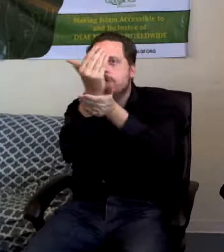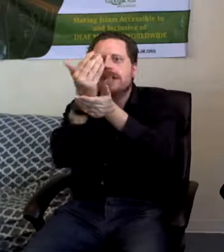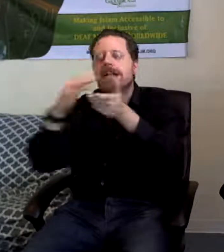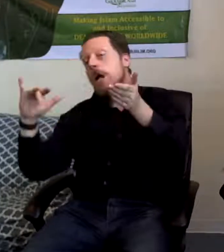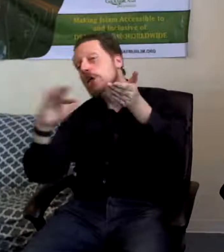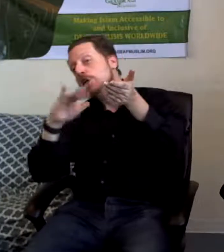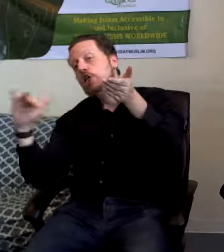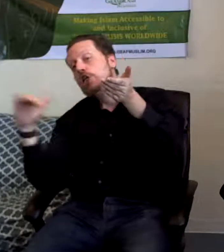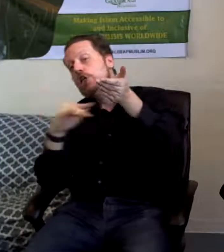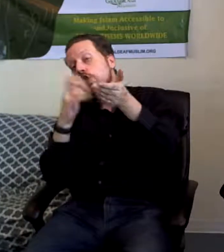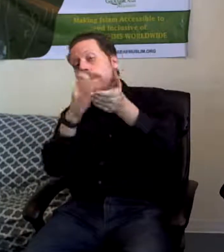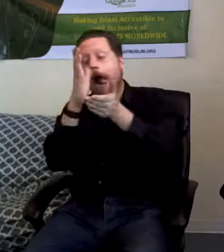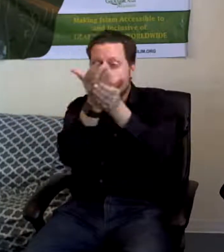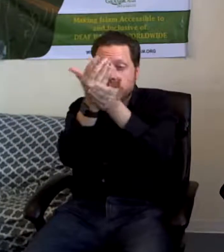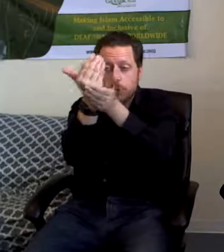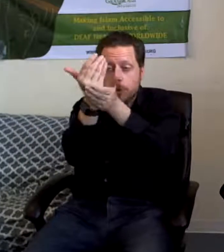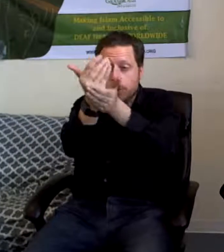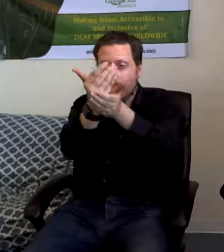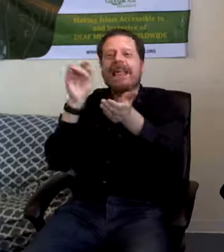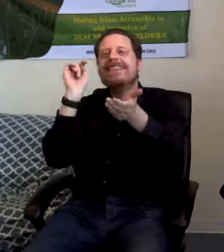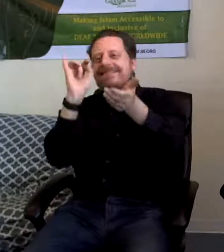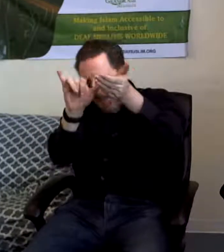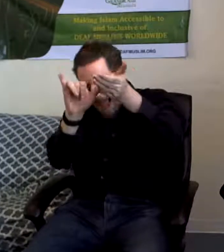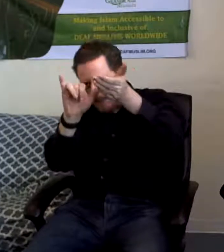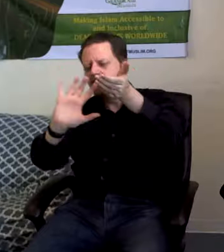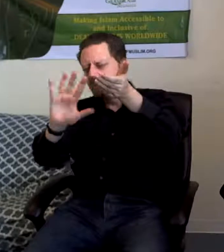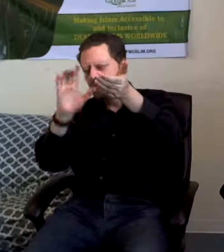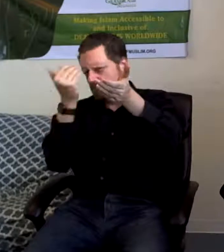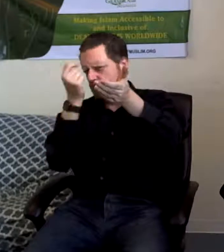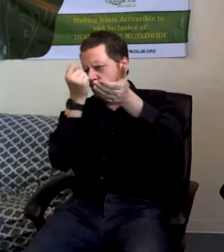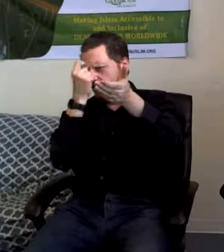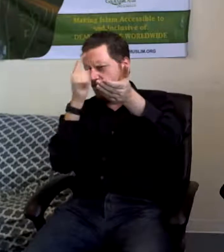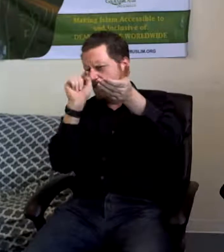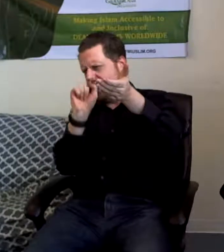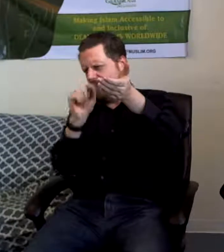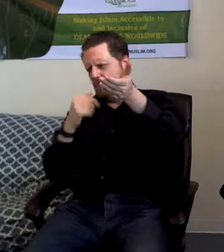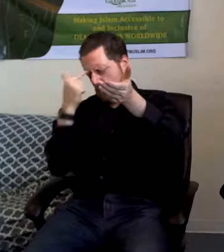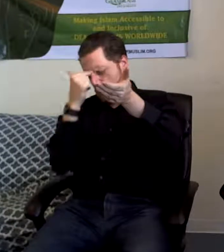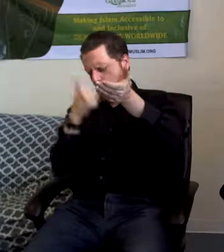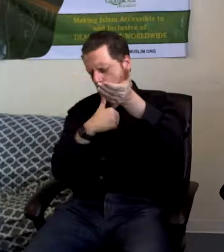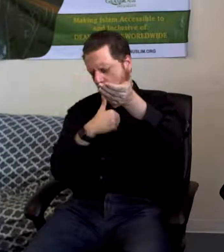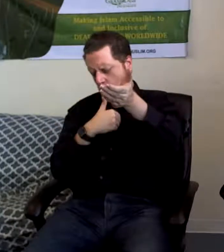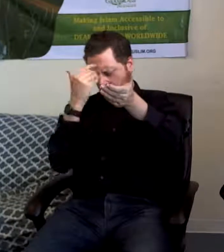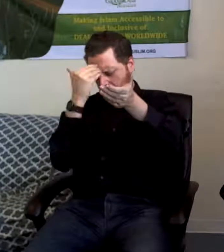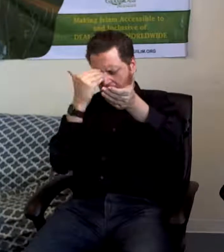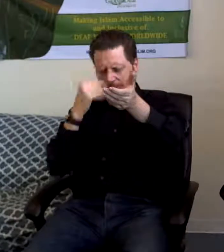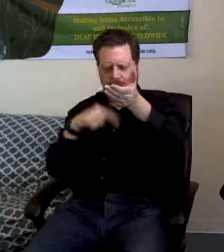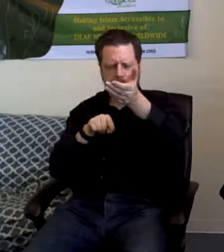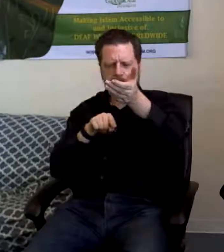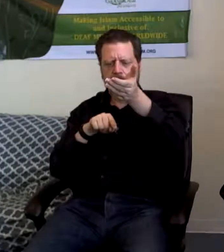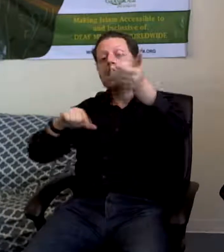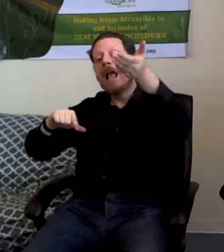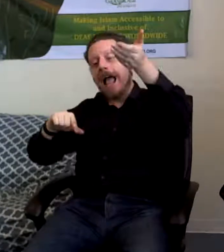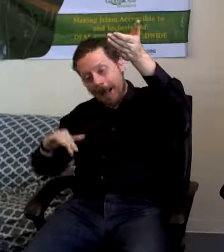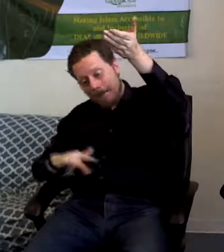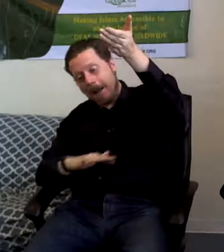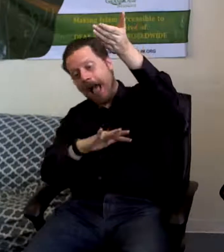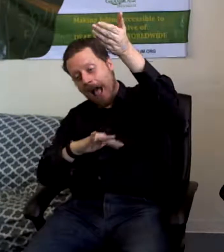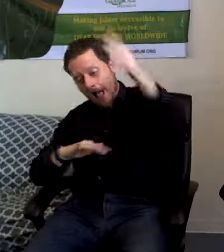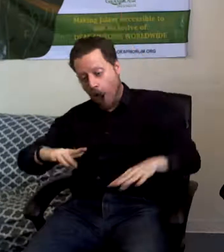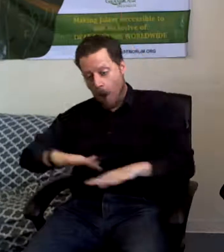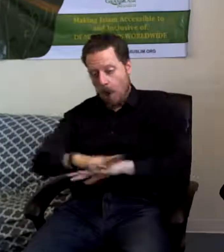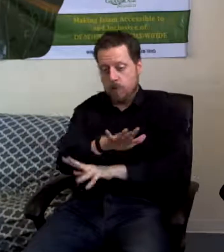But underneath that set of waves on the top, there are waves inside the